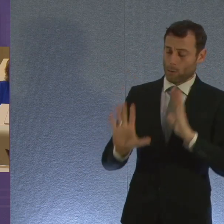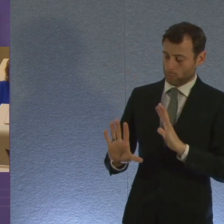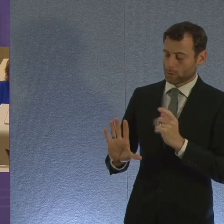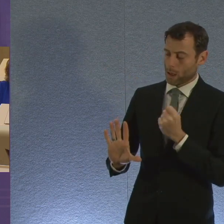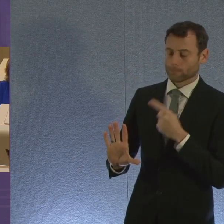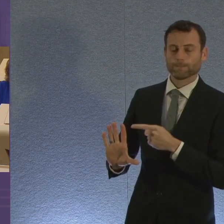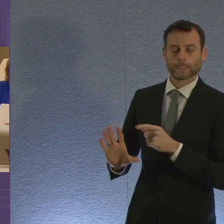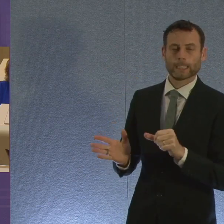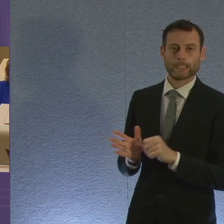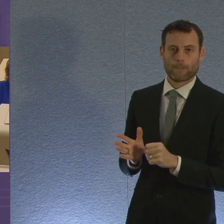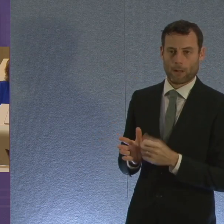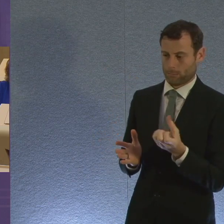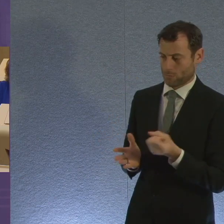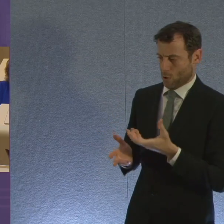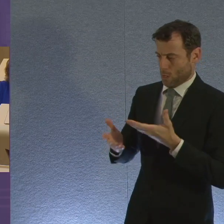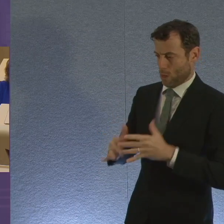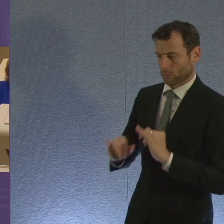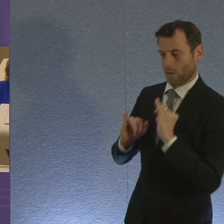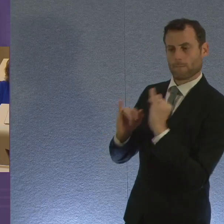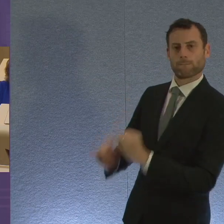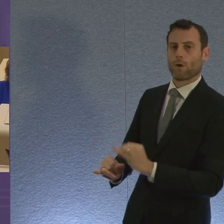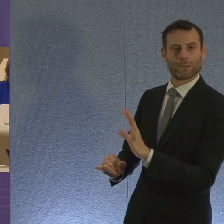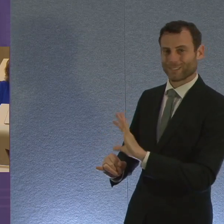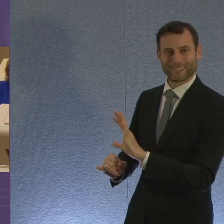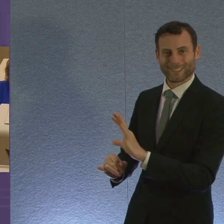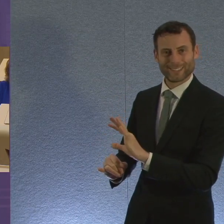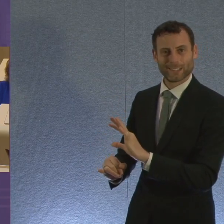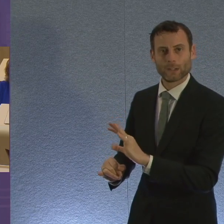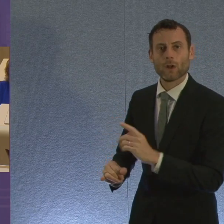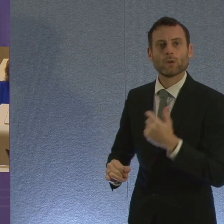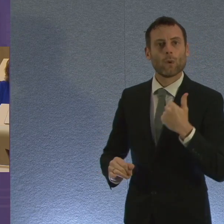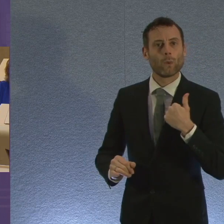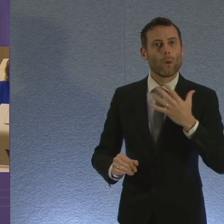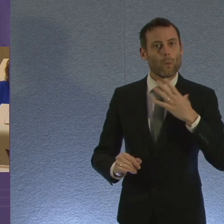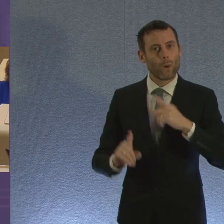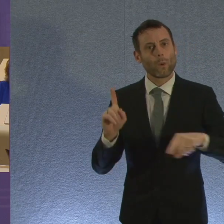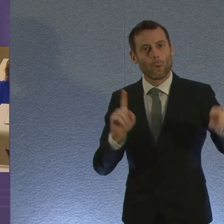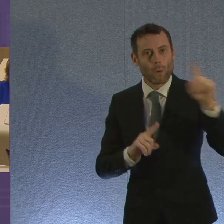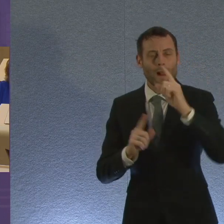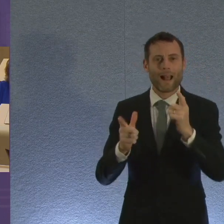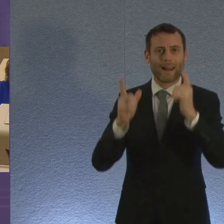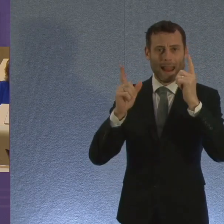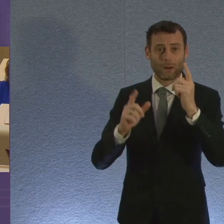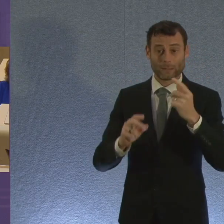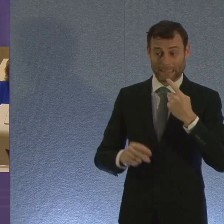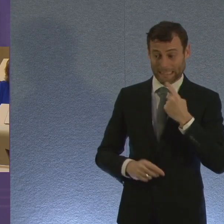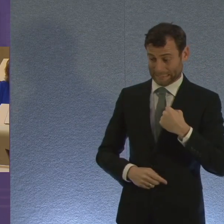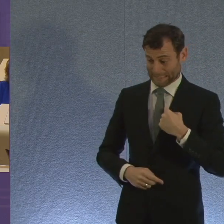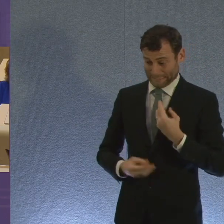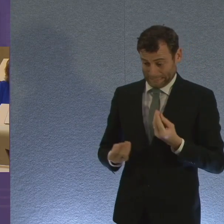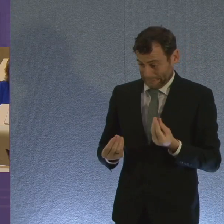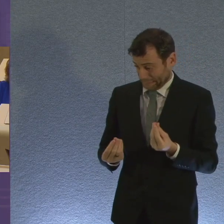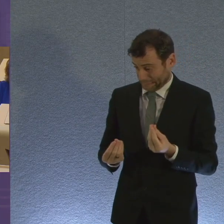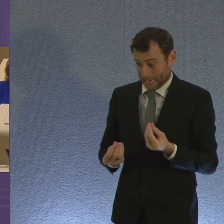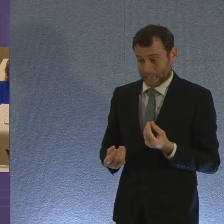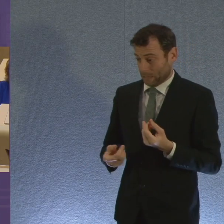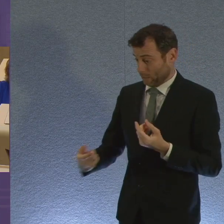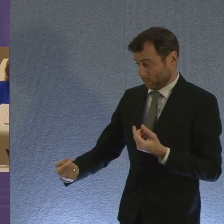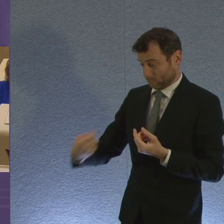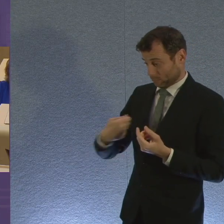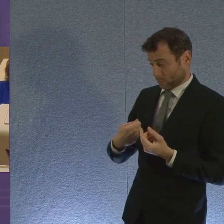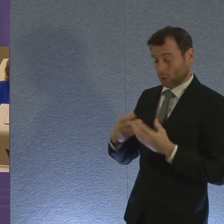facing. In turn, we encourage all landlords, if they are having difficulty, to speak to their lenders about a